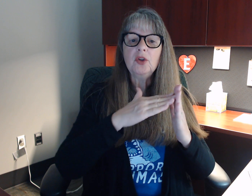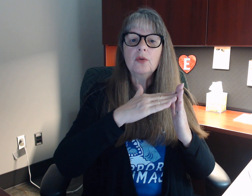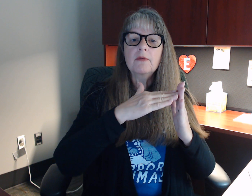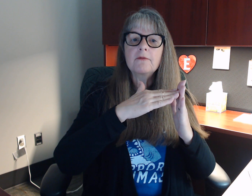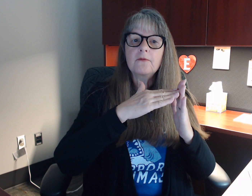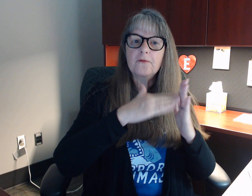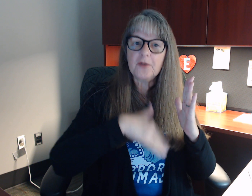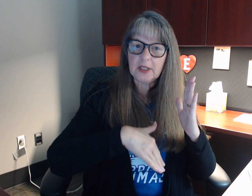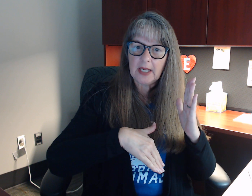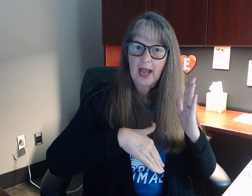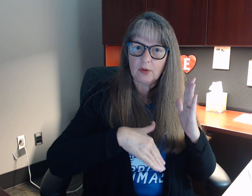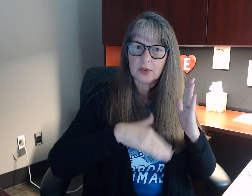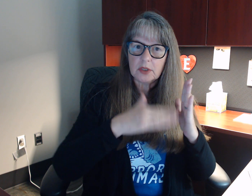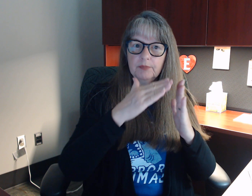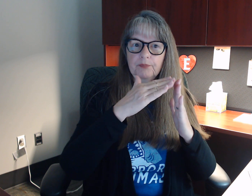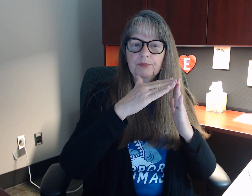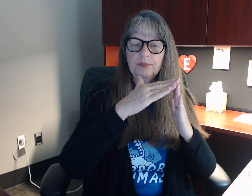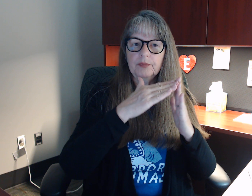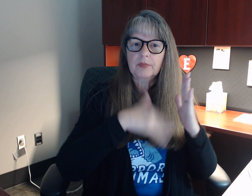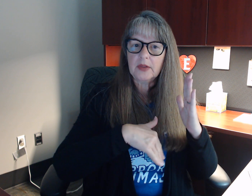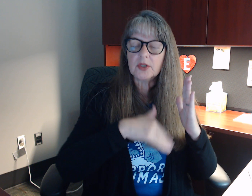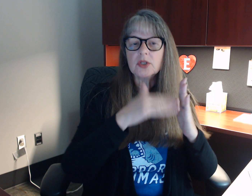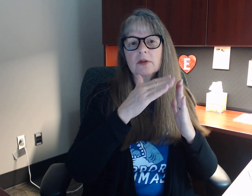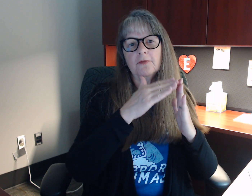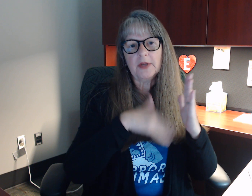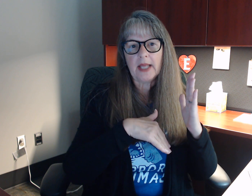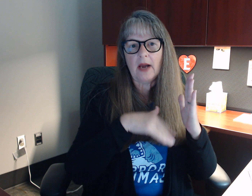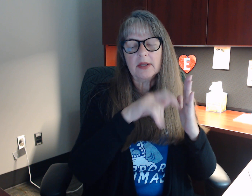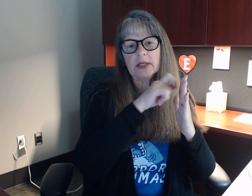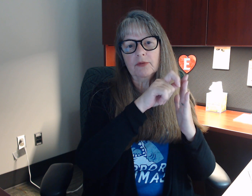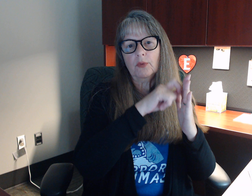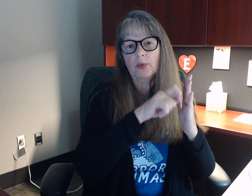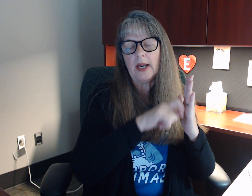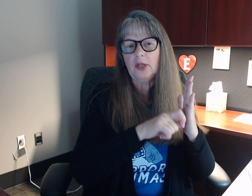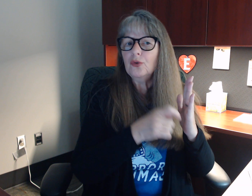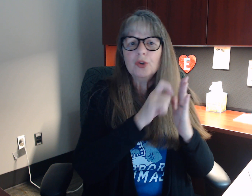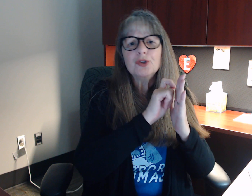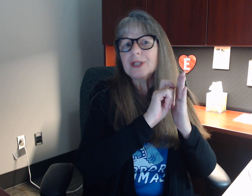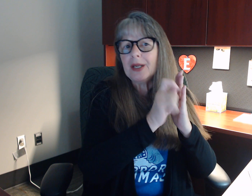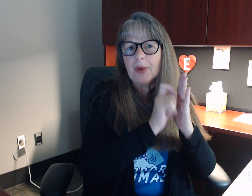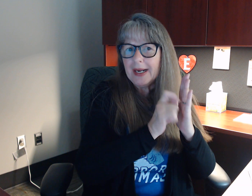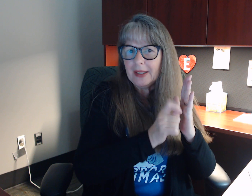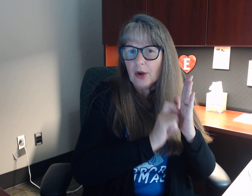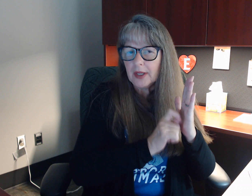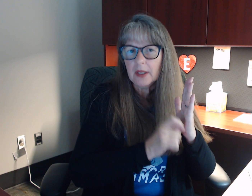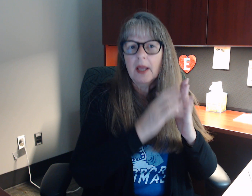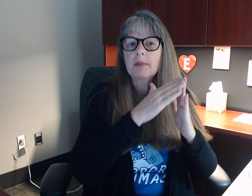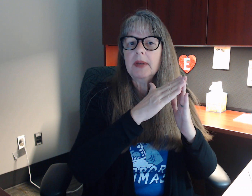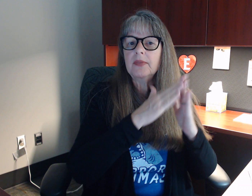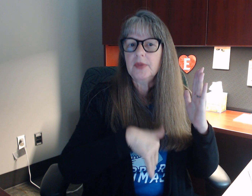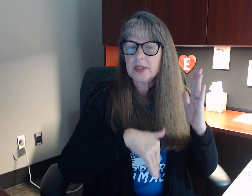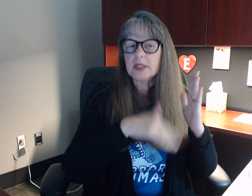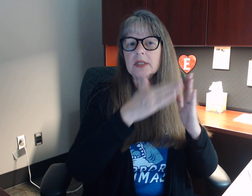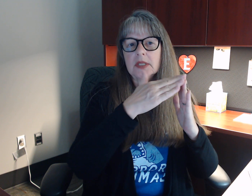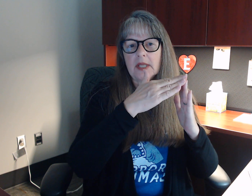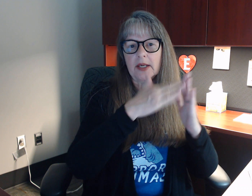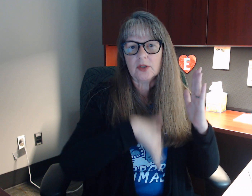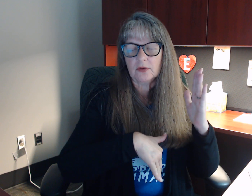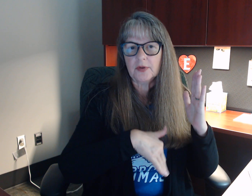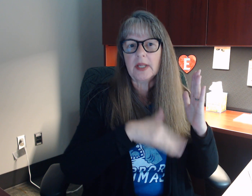you fill it out. This is to fill out instead of writing. You could say writing on it, but this is the sign to fill out